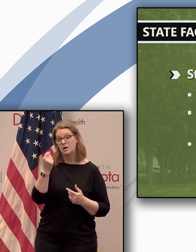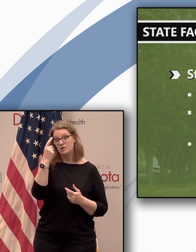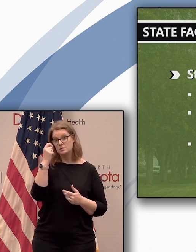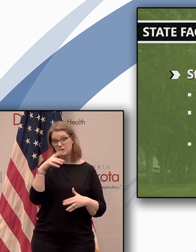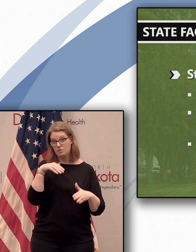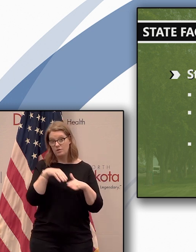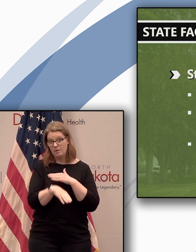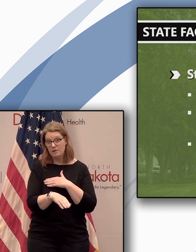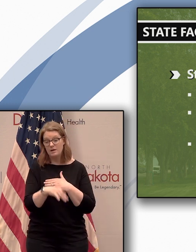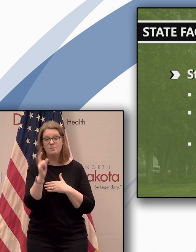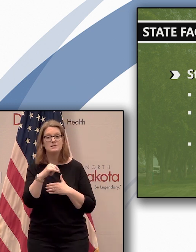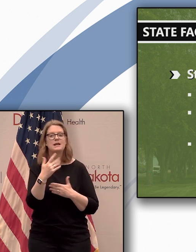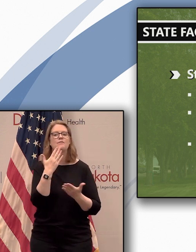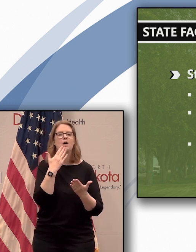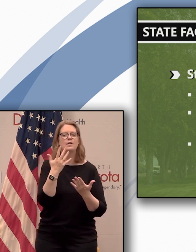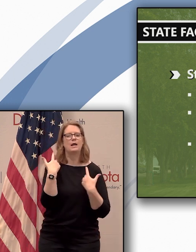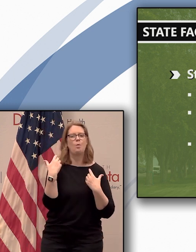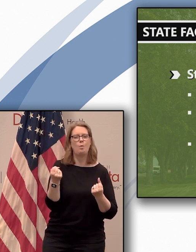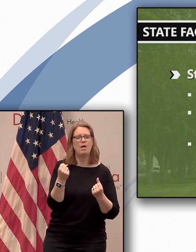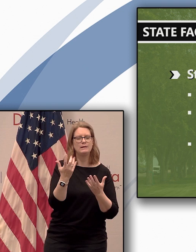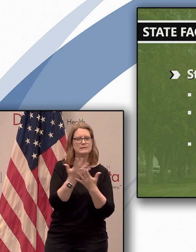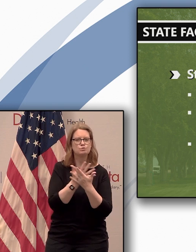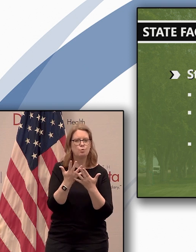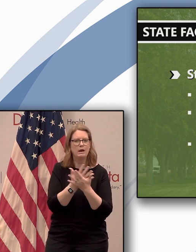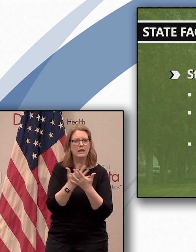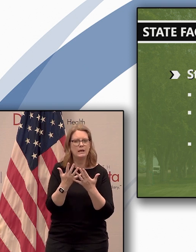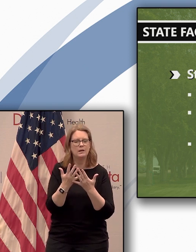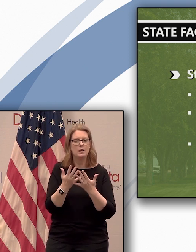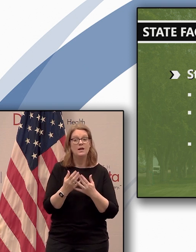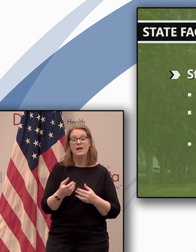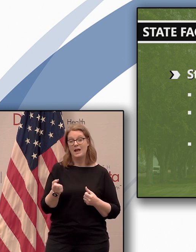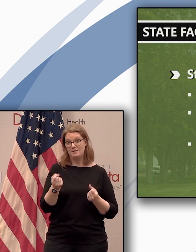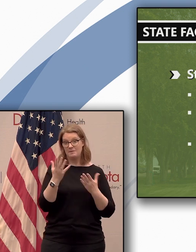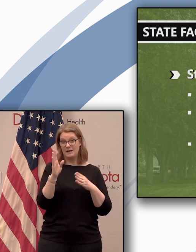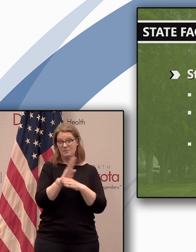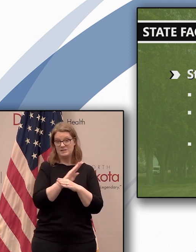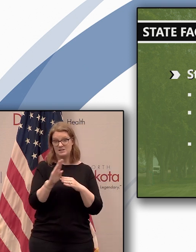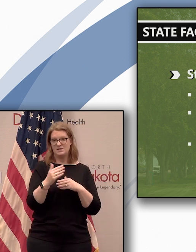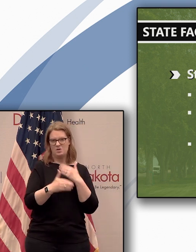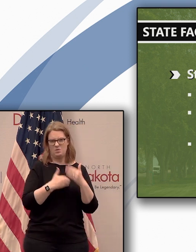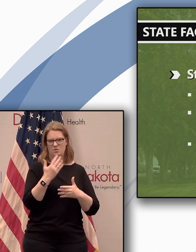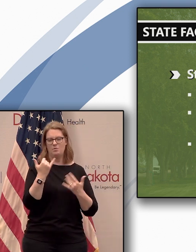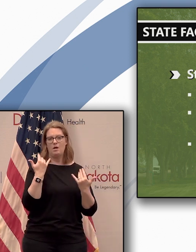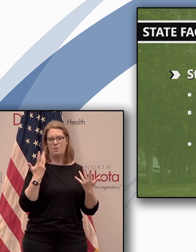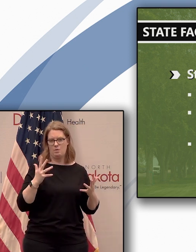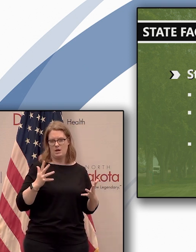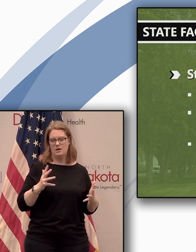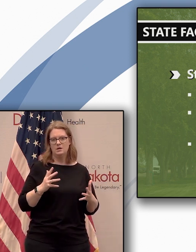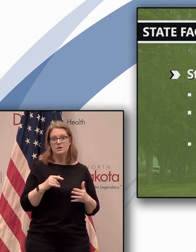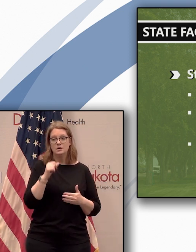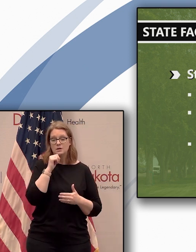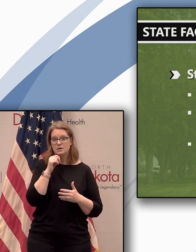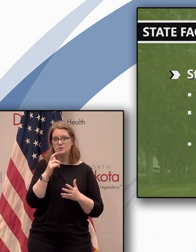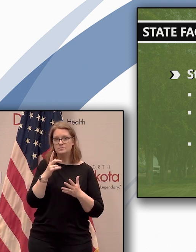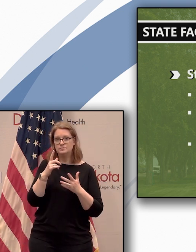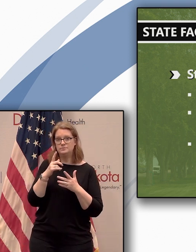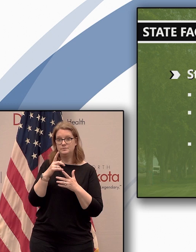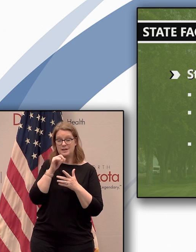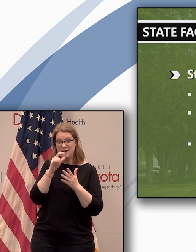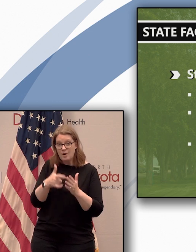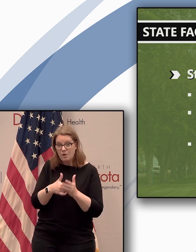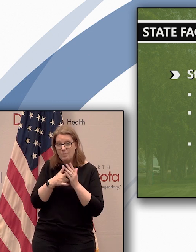screenings coming in and out of the building. This is a practice that many businesses are doing. And while not required, masks are